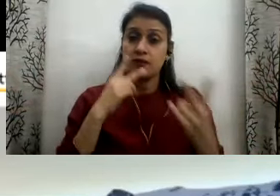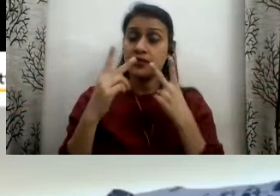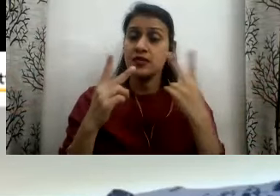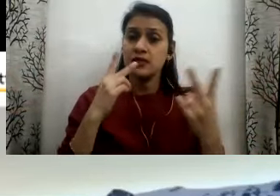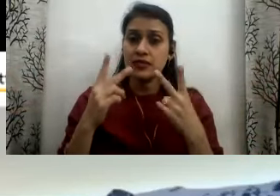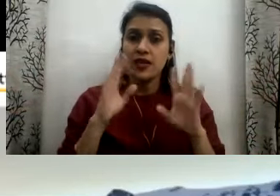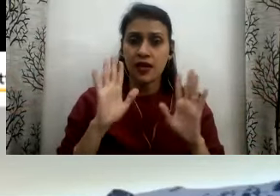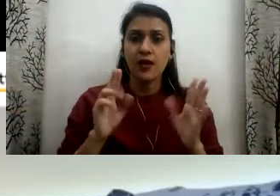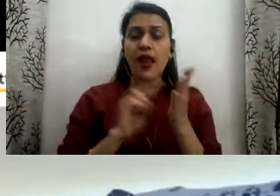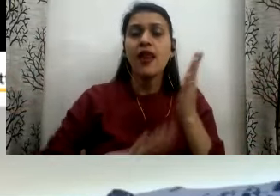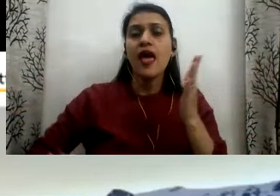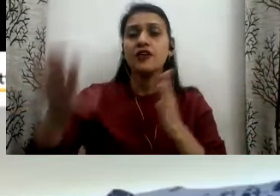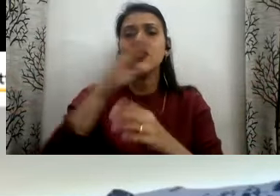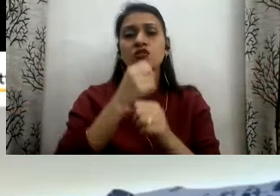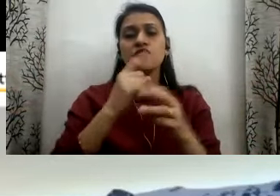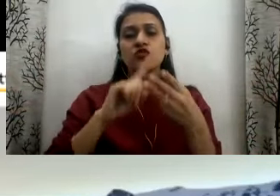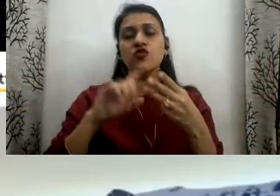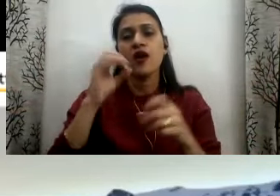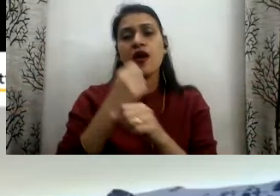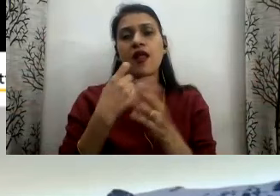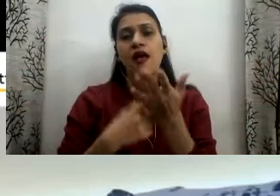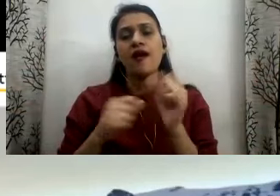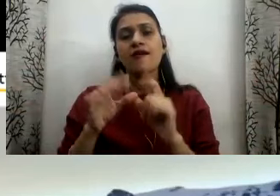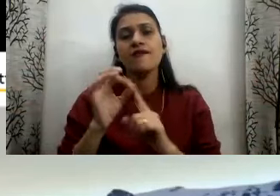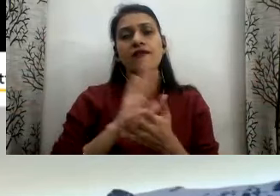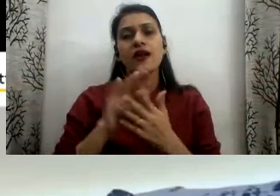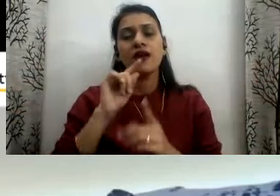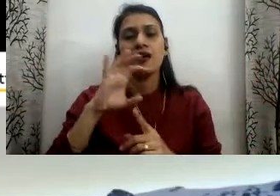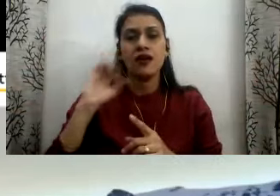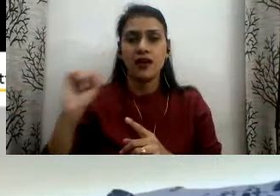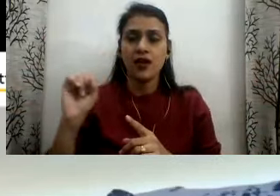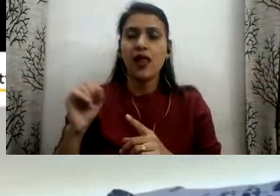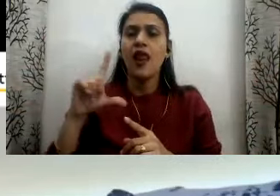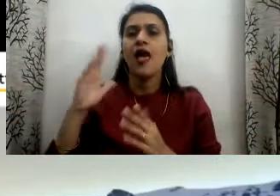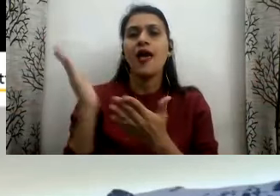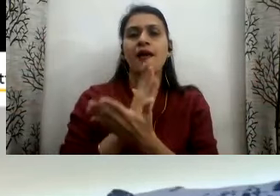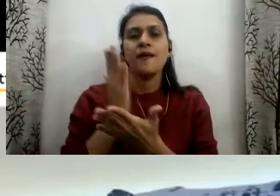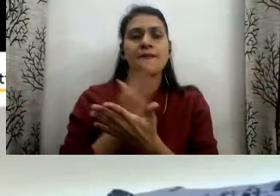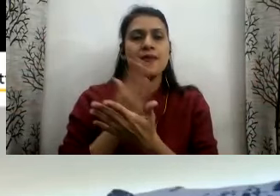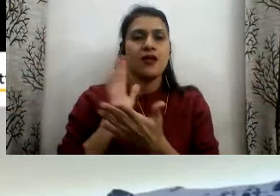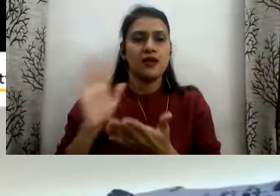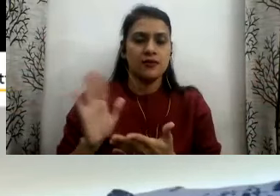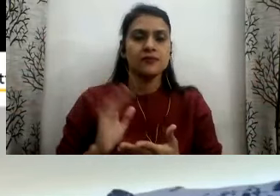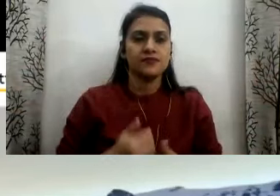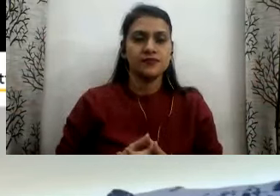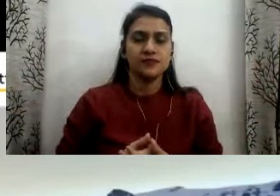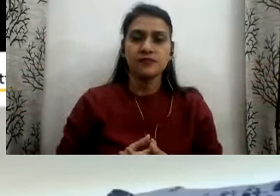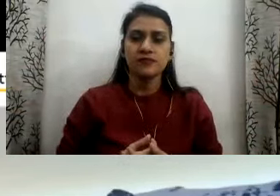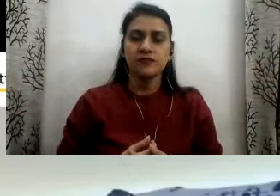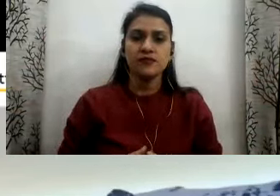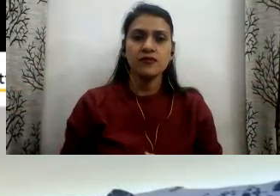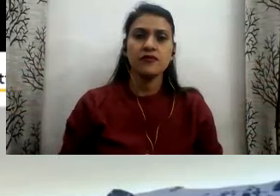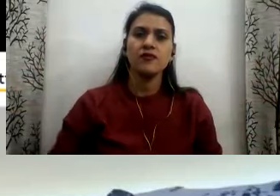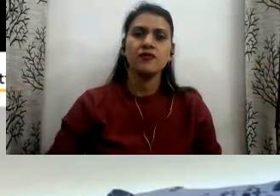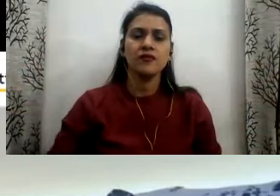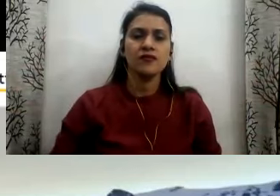the National Geographic Library. They also have a lot of useful resources and powerful images. It shows